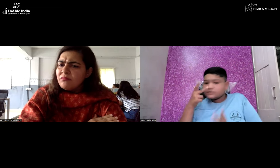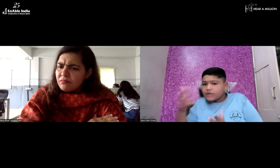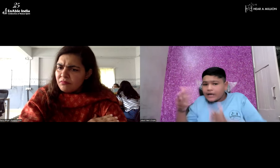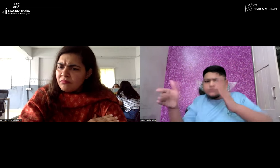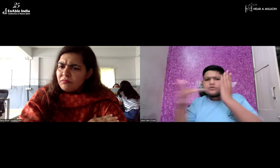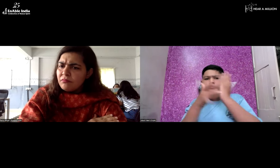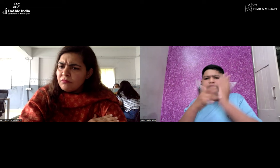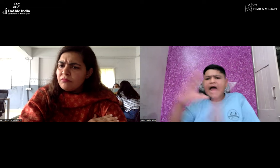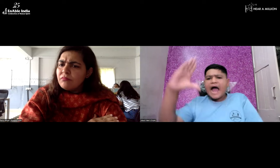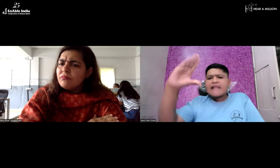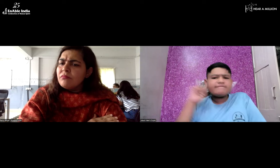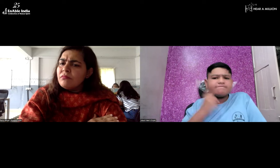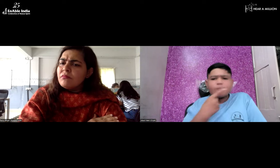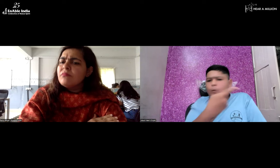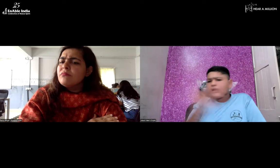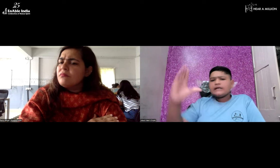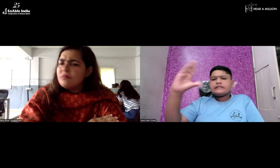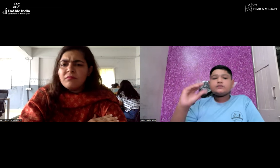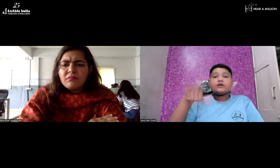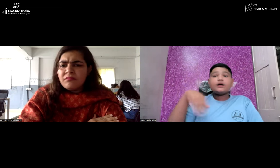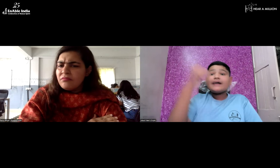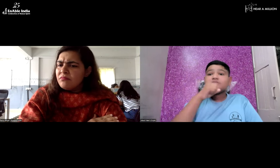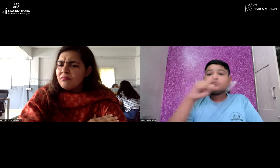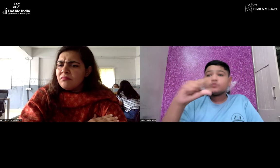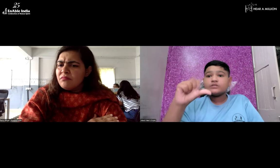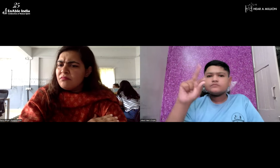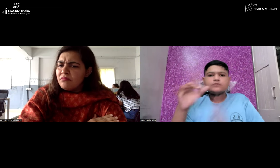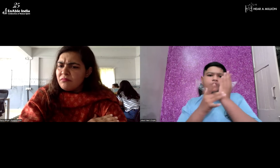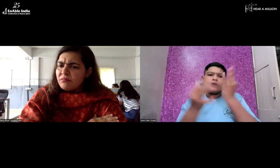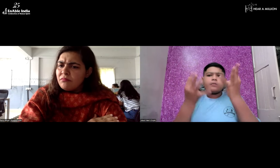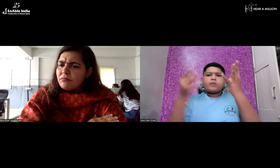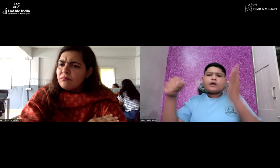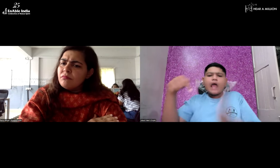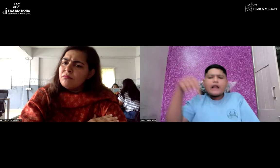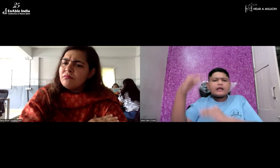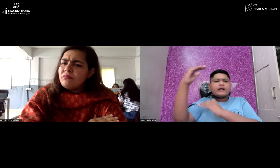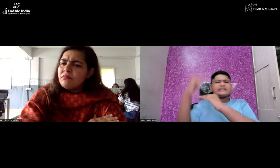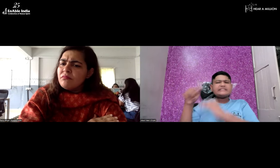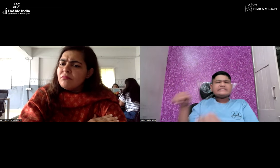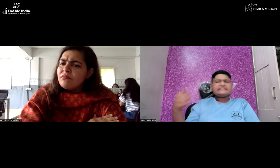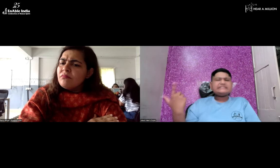you for answering the two questions. So, now we will move to the next panelist. Thank you.